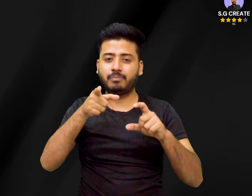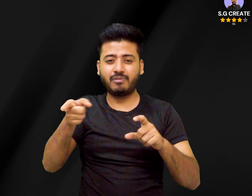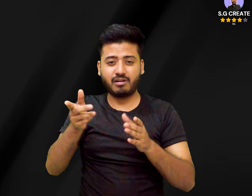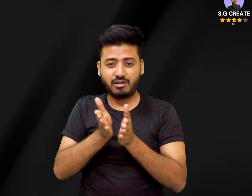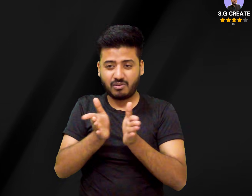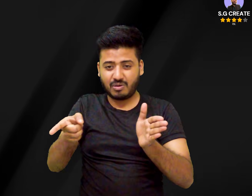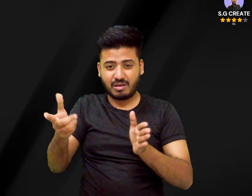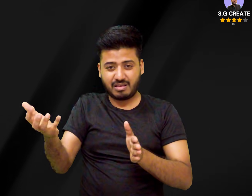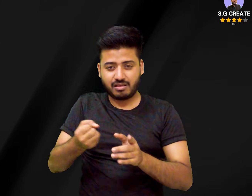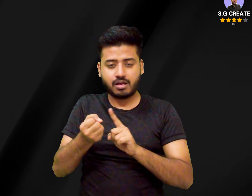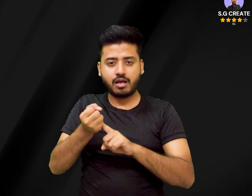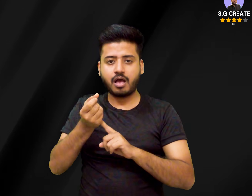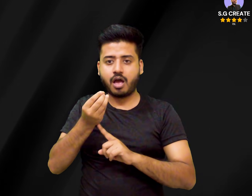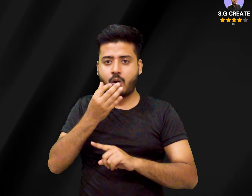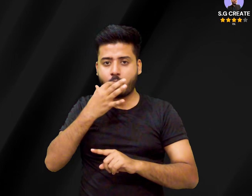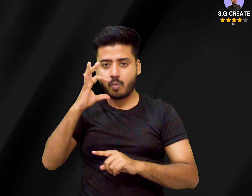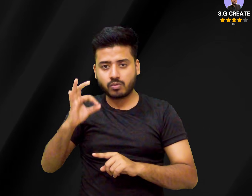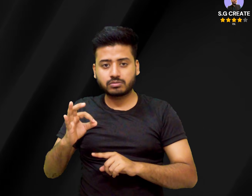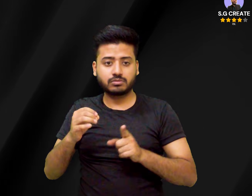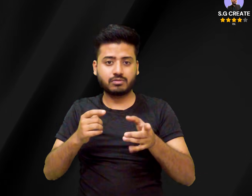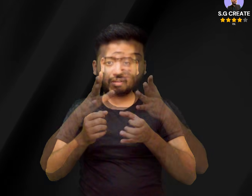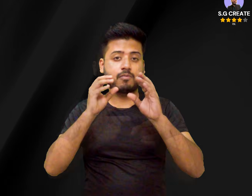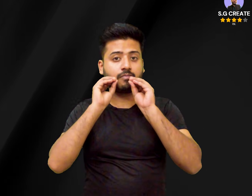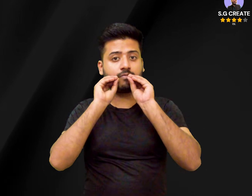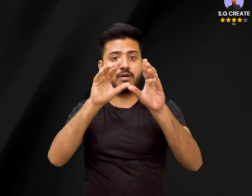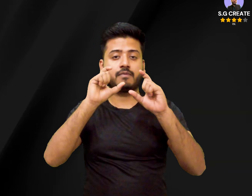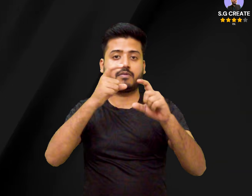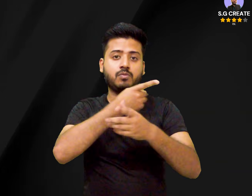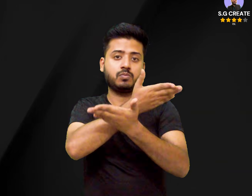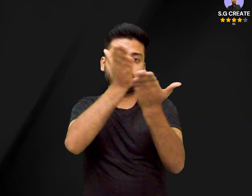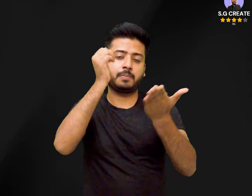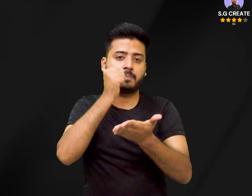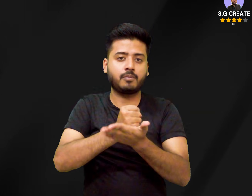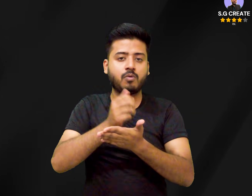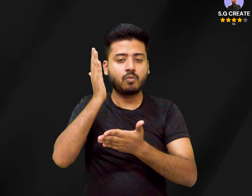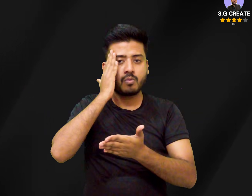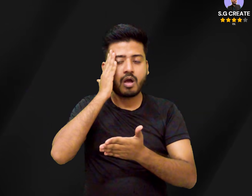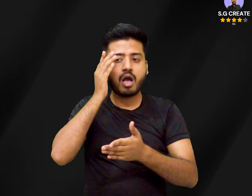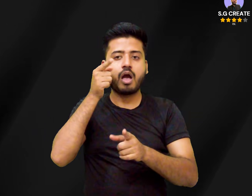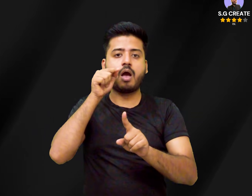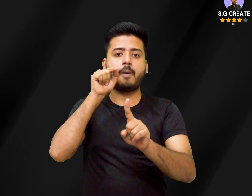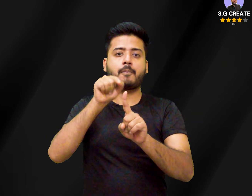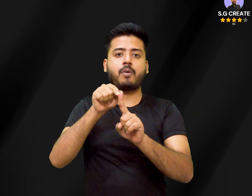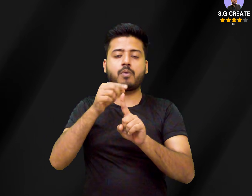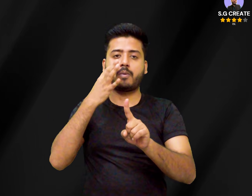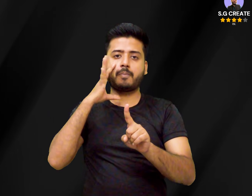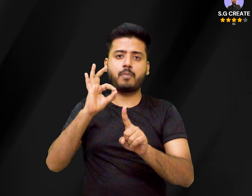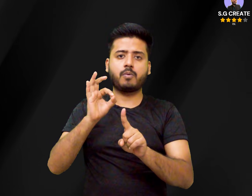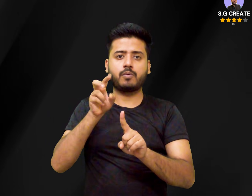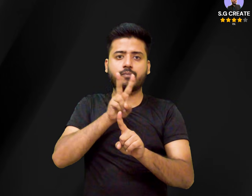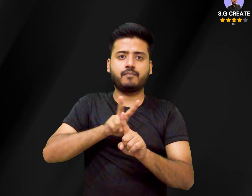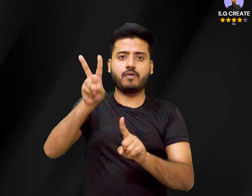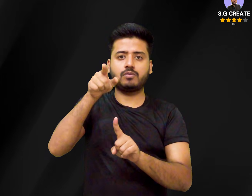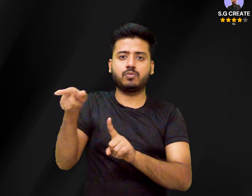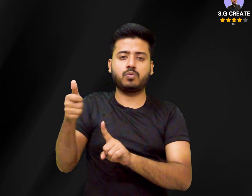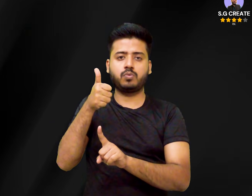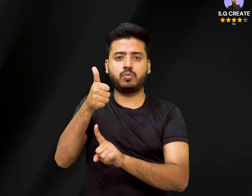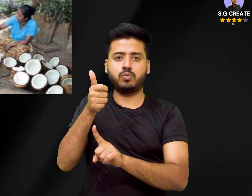surface. Fake/adulterated oil may start mixing with the water or form streaks/bubbles, which indicates it contains